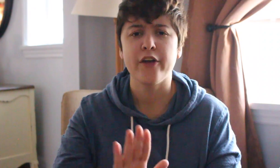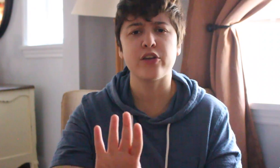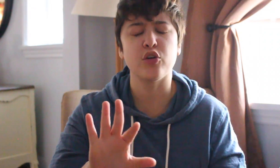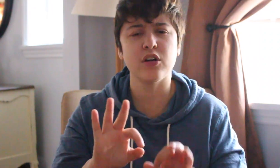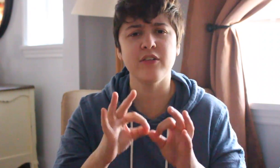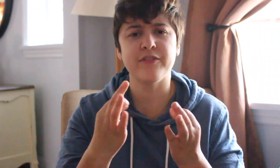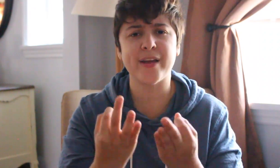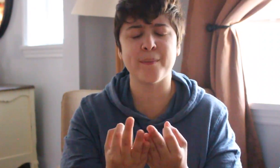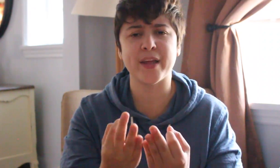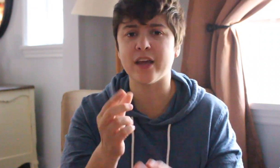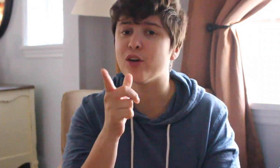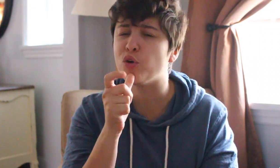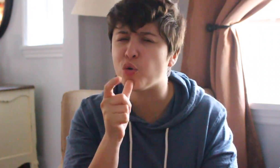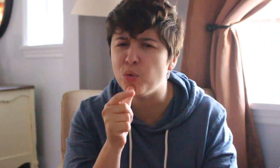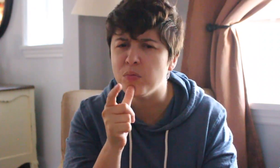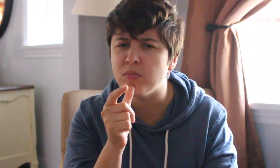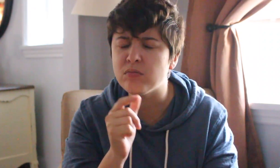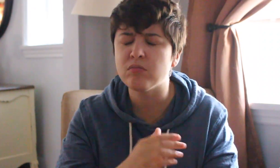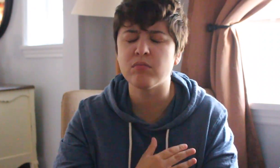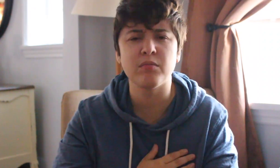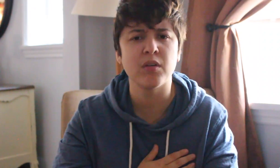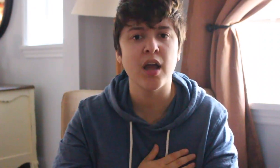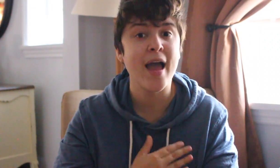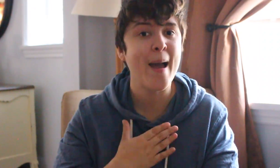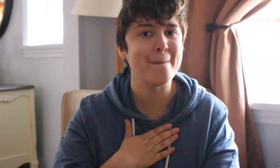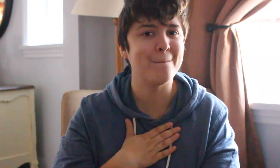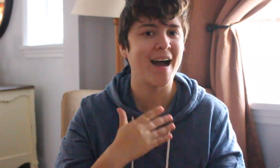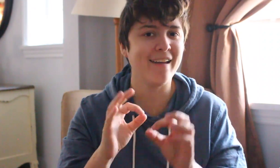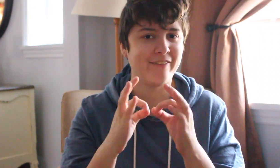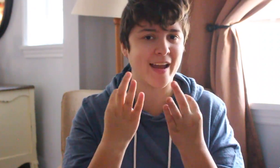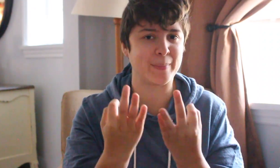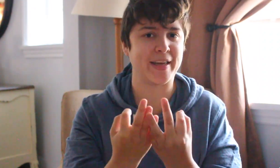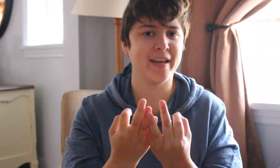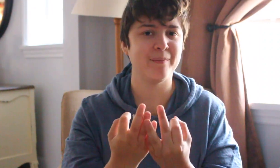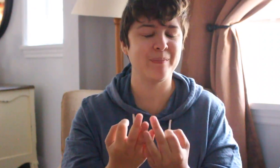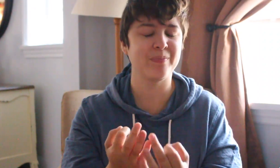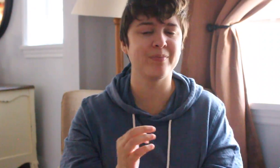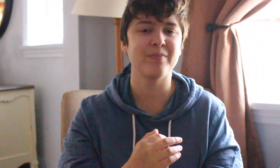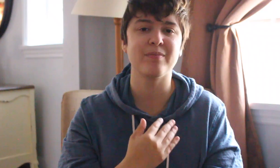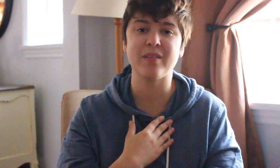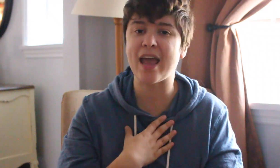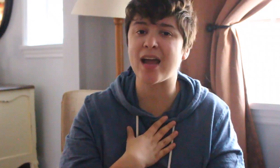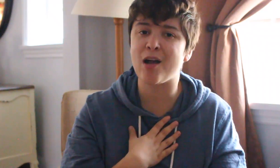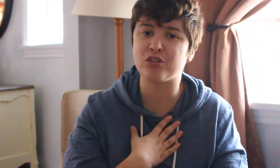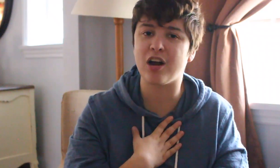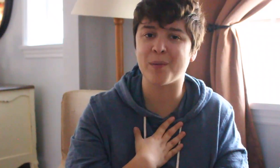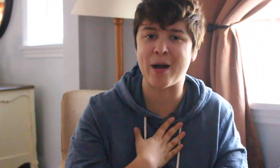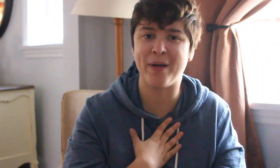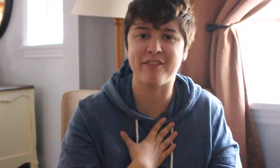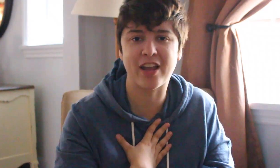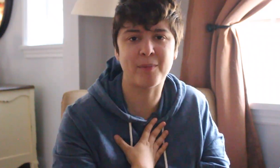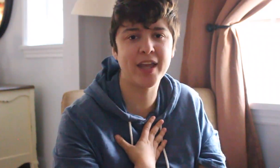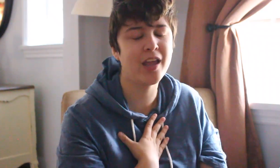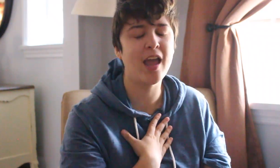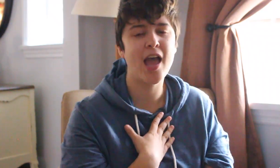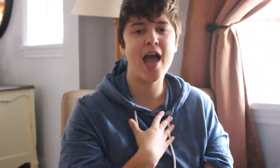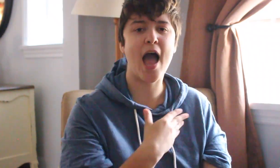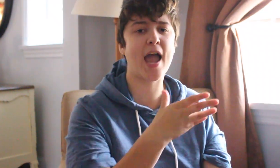Your family who. My family. And I'll talk about my family. I